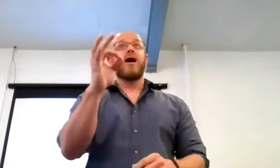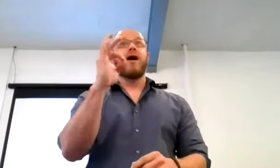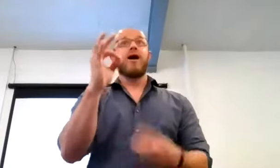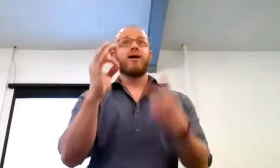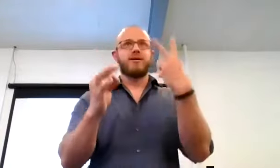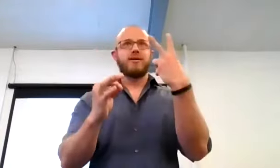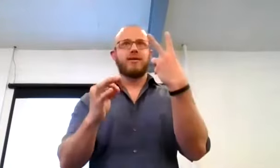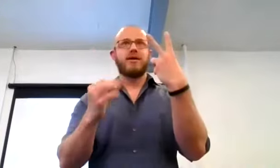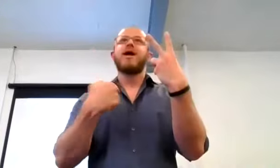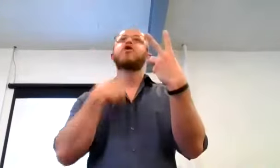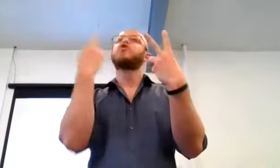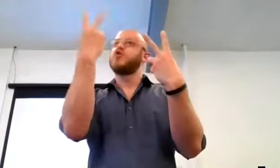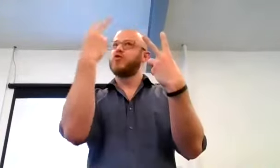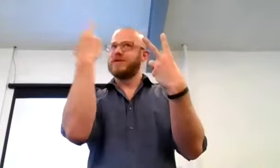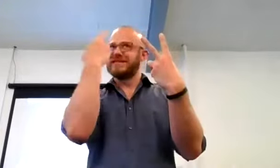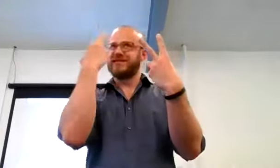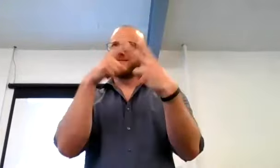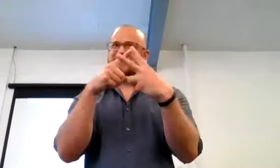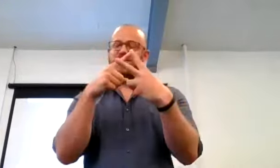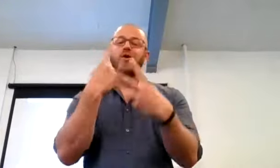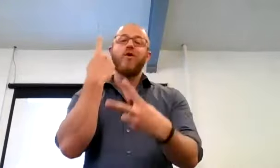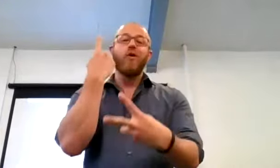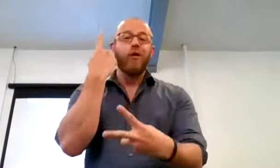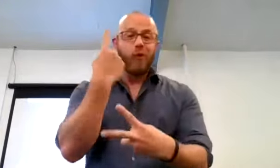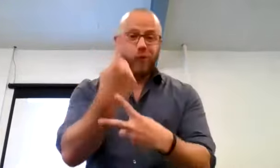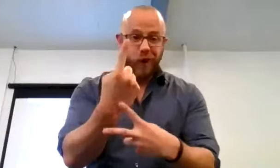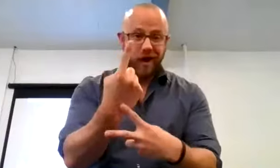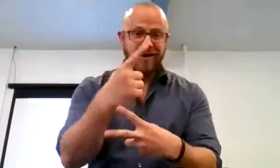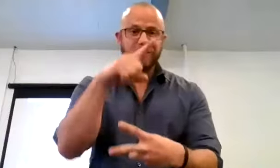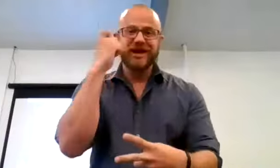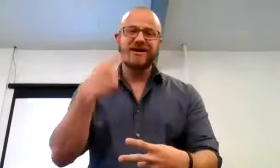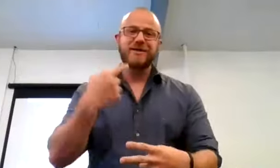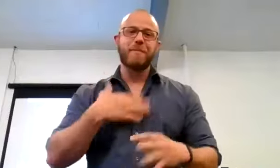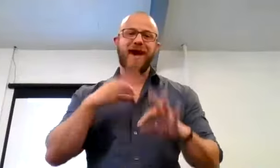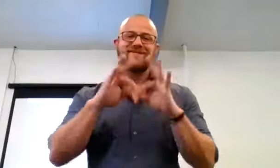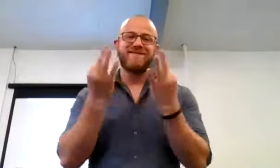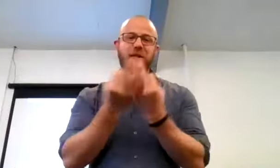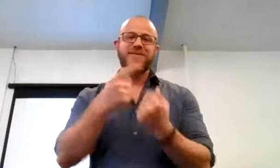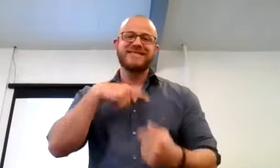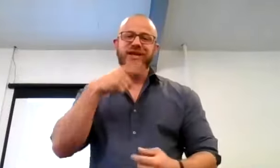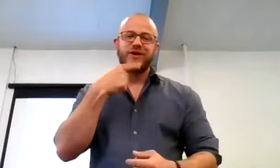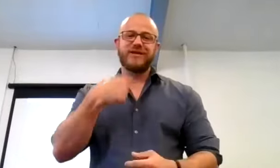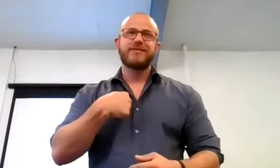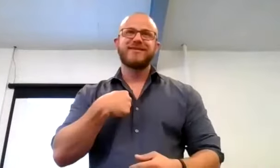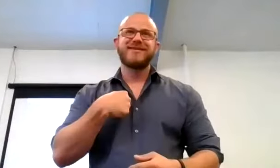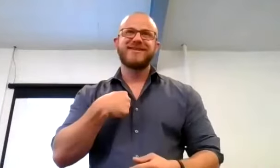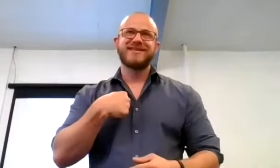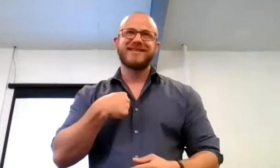why. This right there, there's two reasons. And the first reason is because my family's